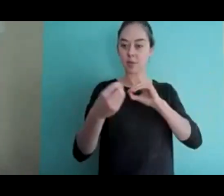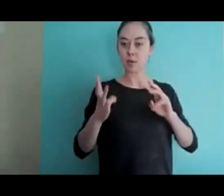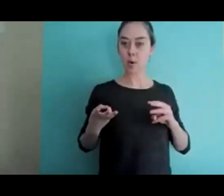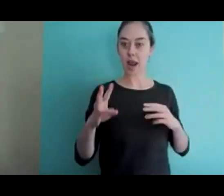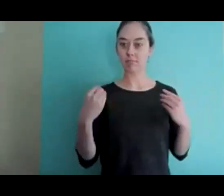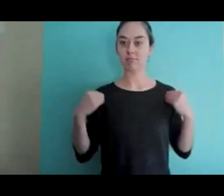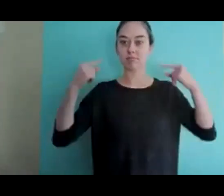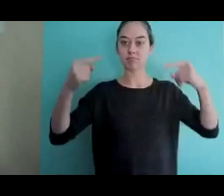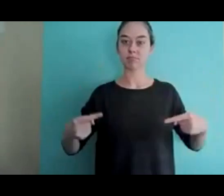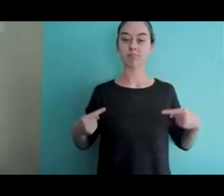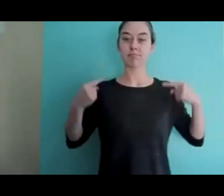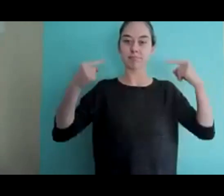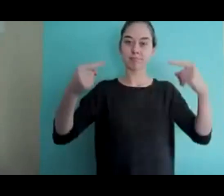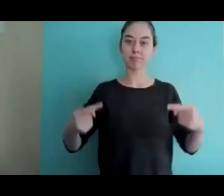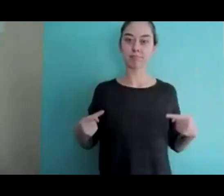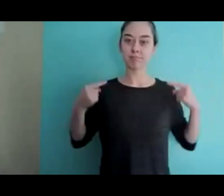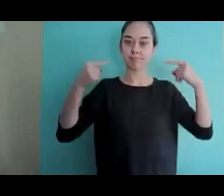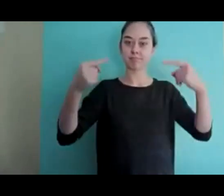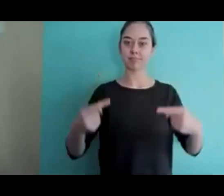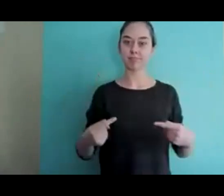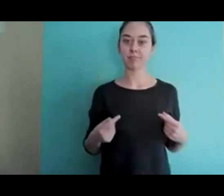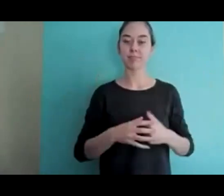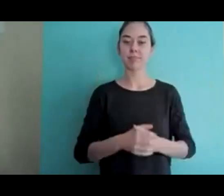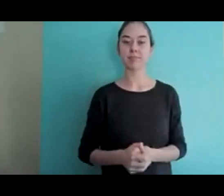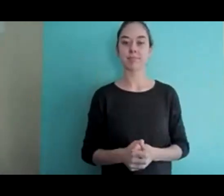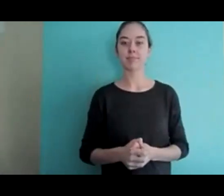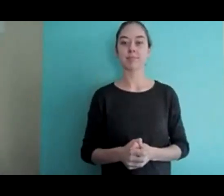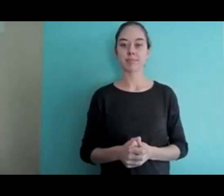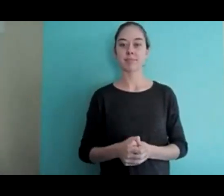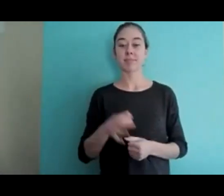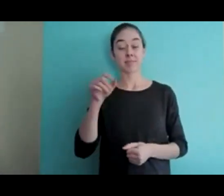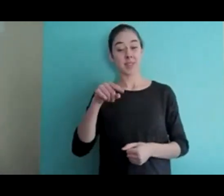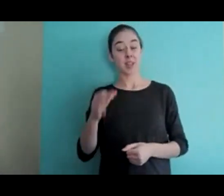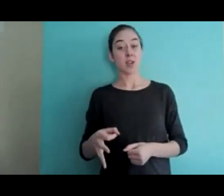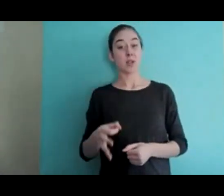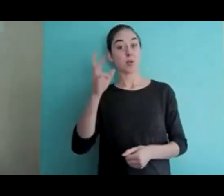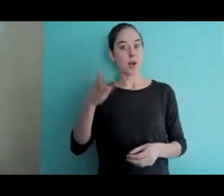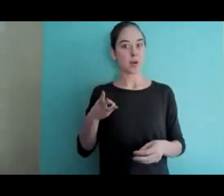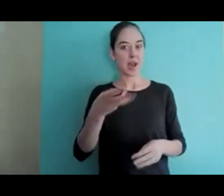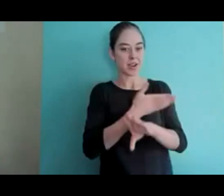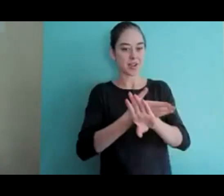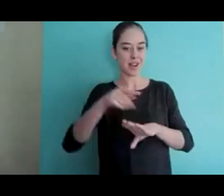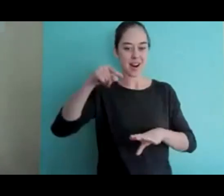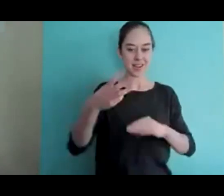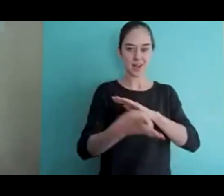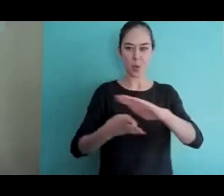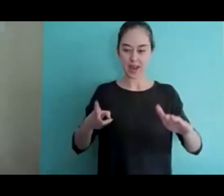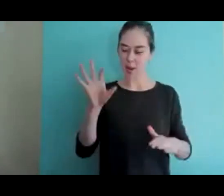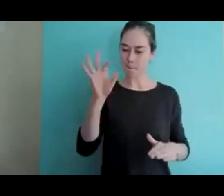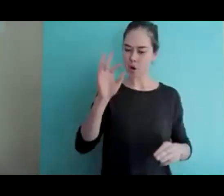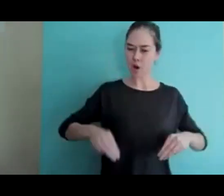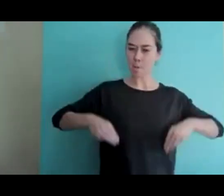That's it. That's it. It's a great way to start our week as well. Monday morning, get the exercise